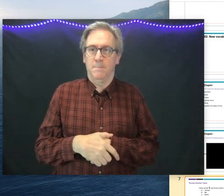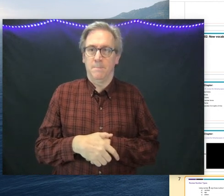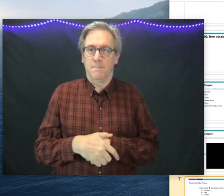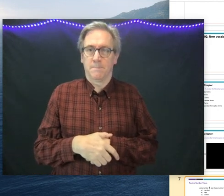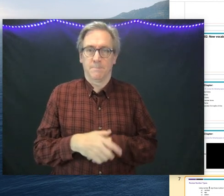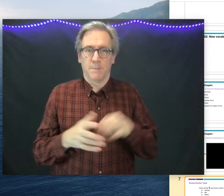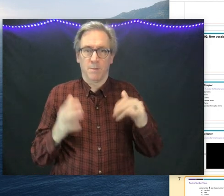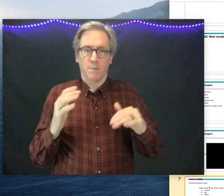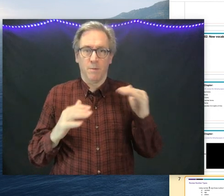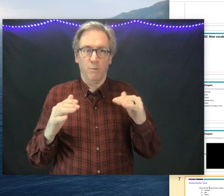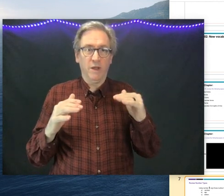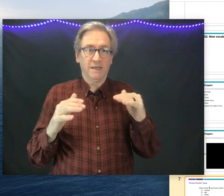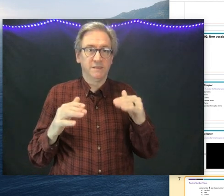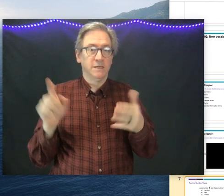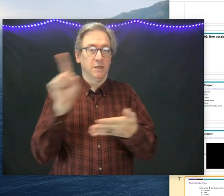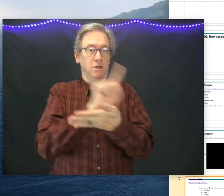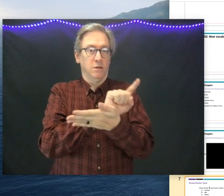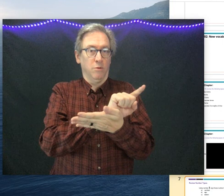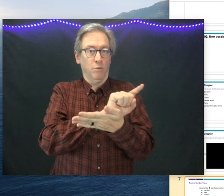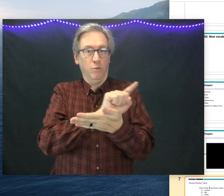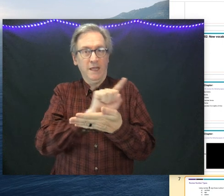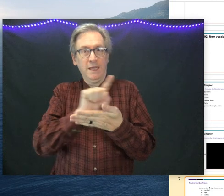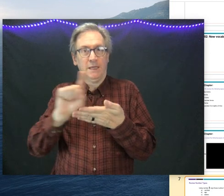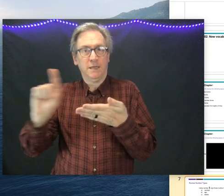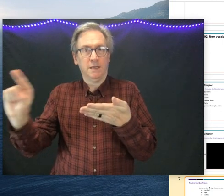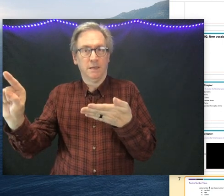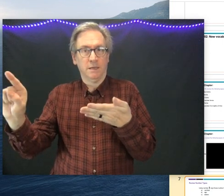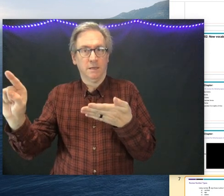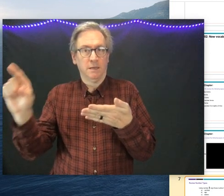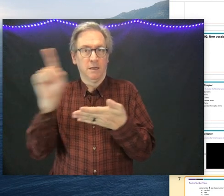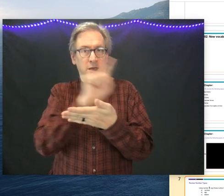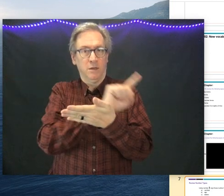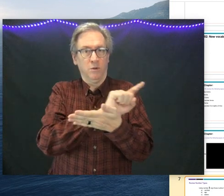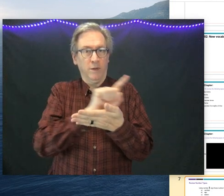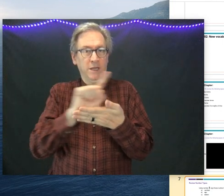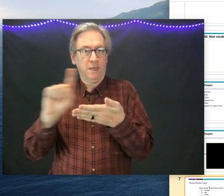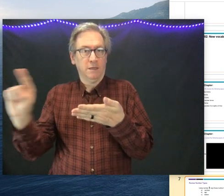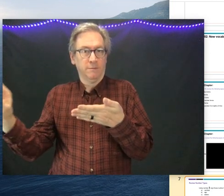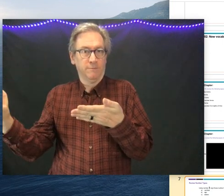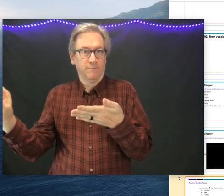Okay. Weeks. Week,